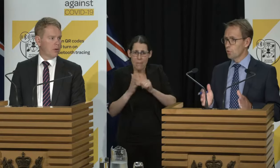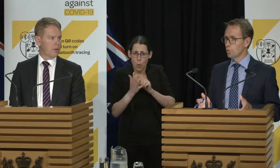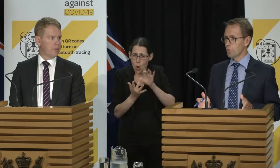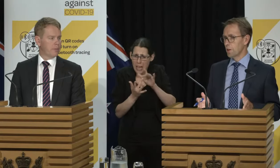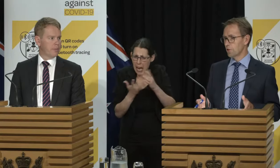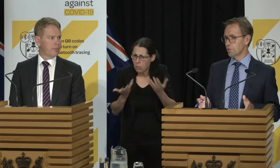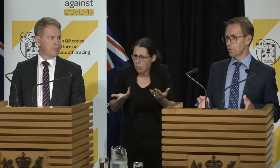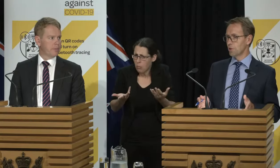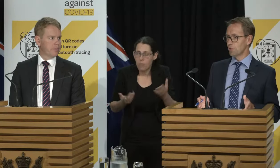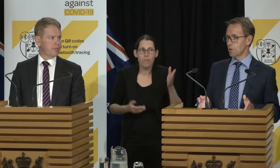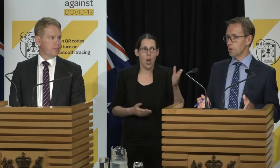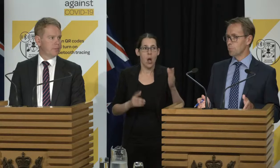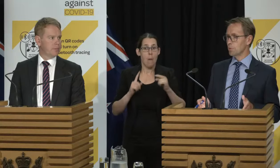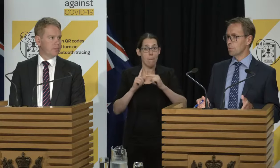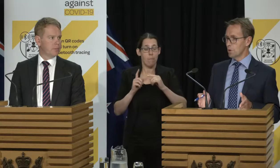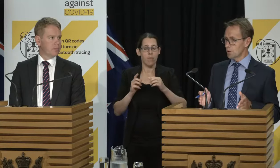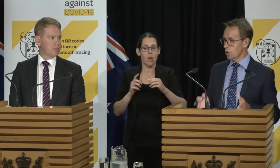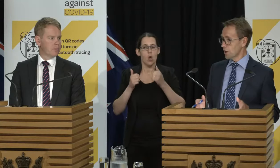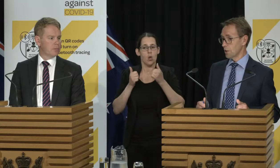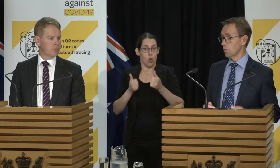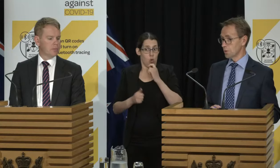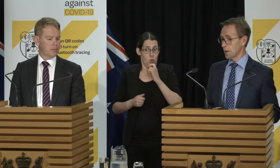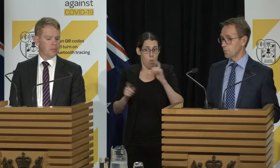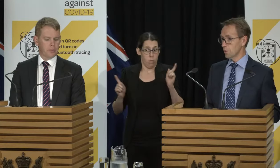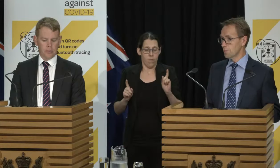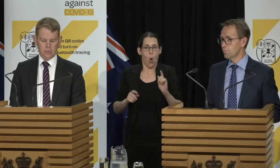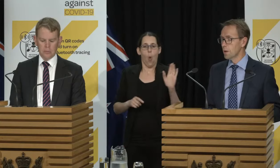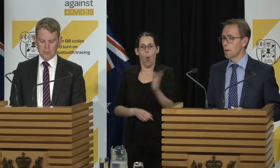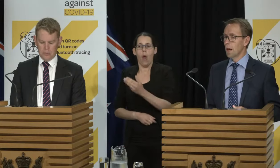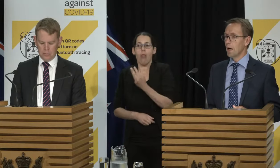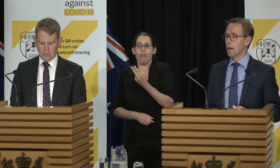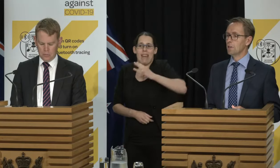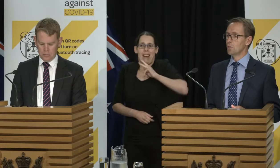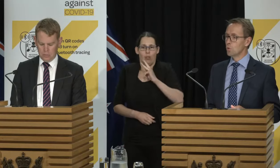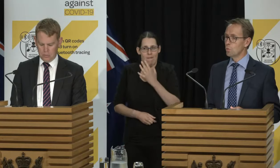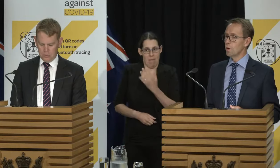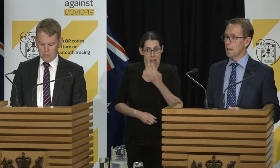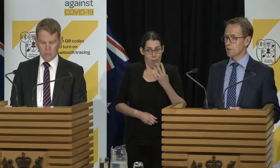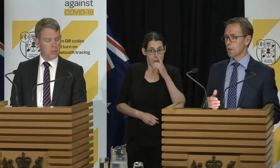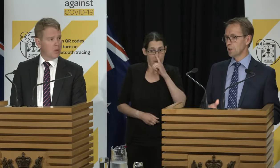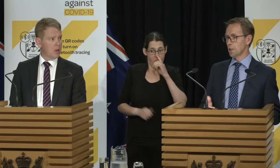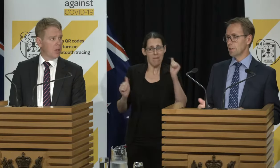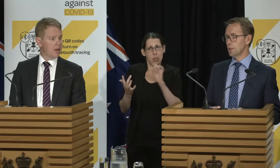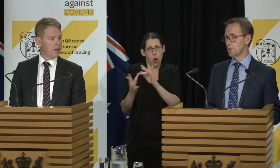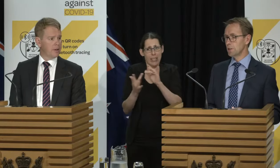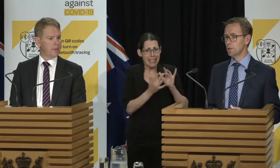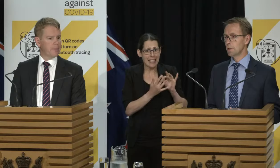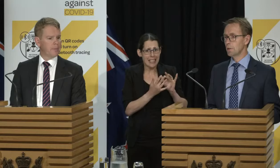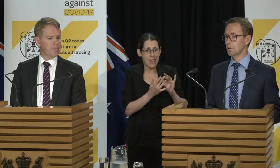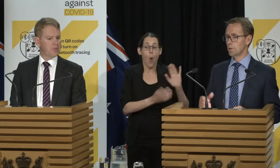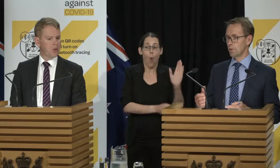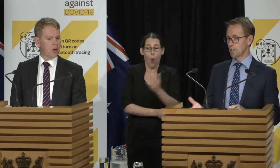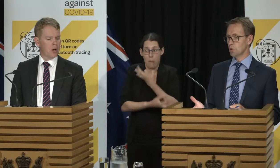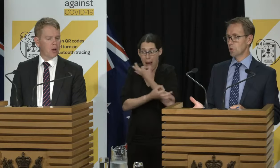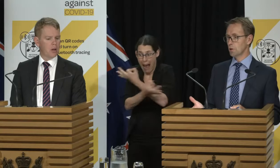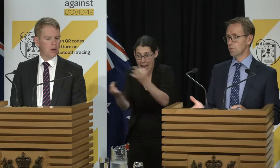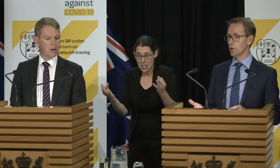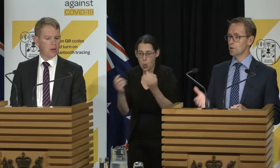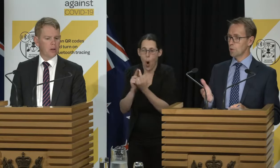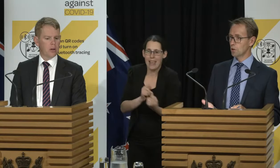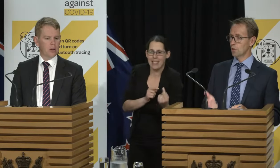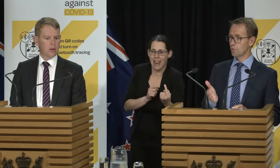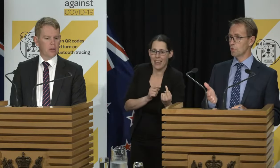thing is all 353 people contact was made with, and all were asked to isolate and be tested. The vast